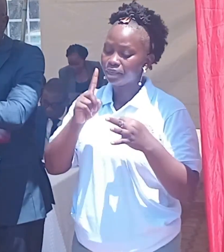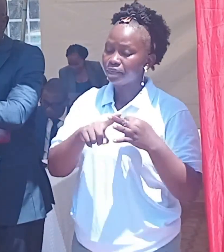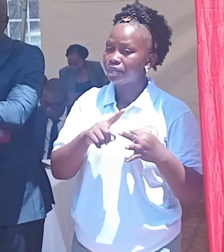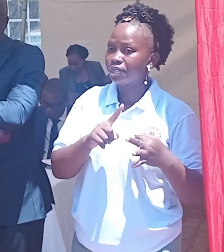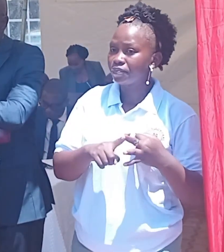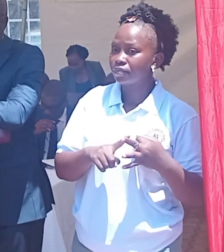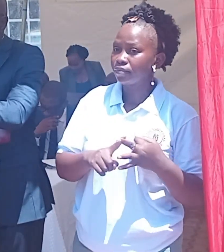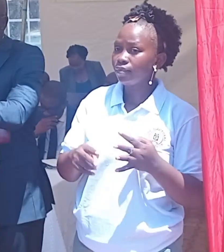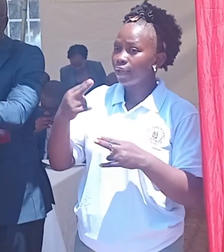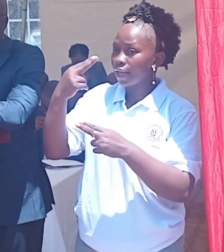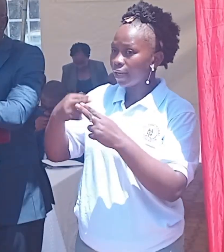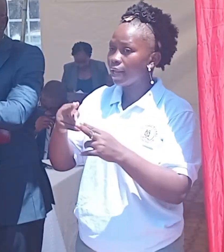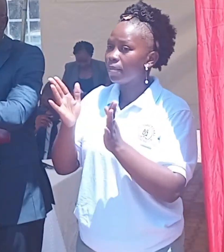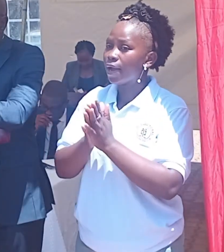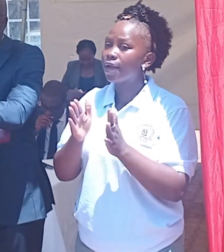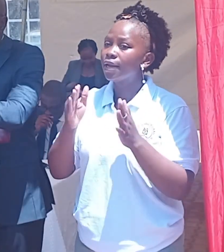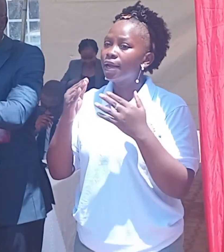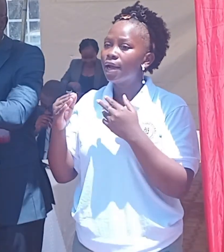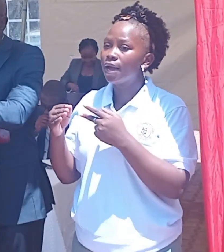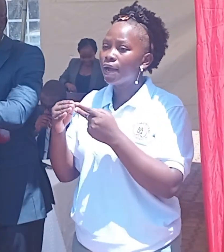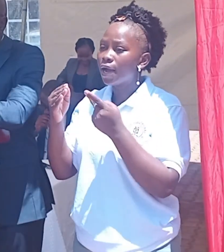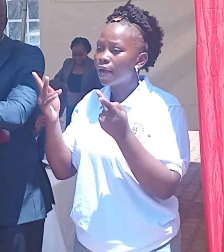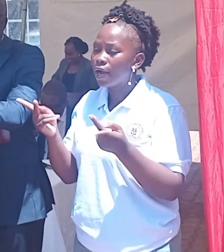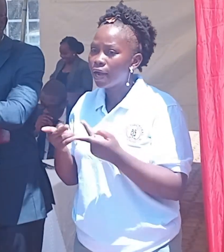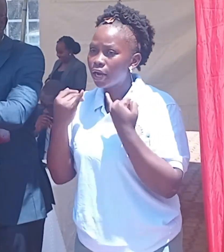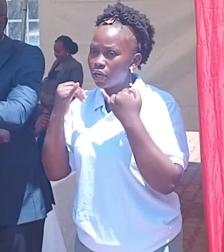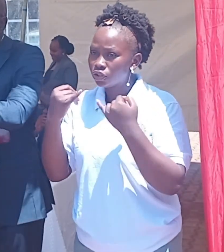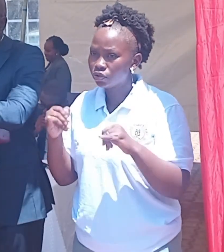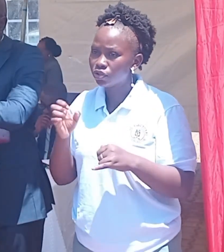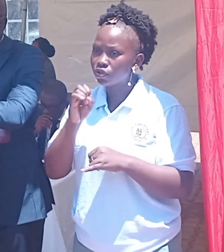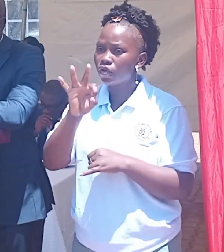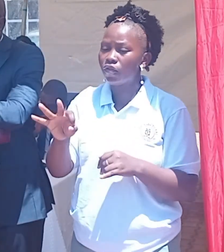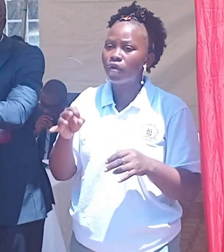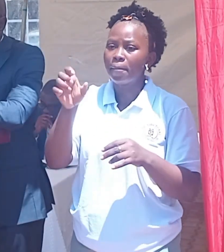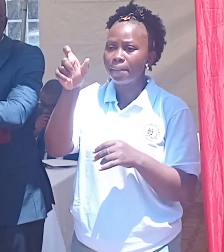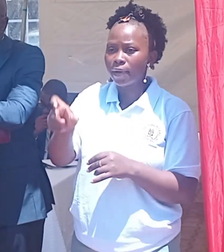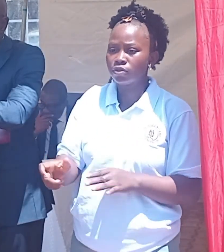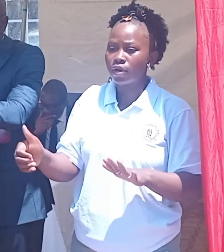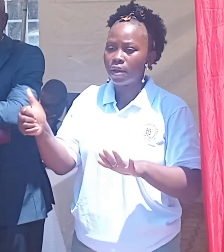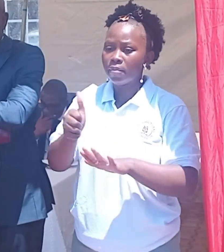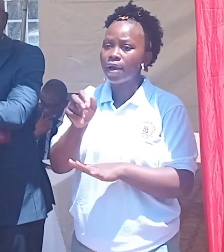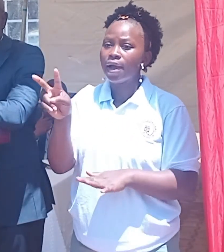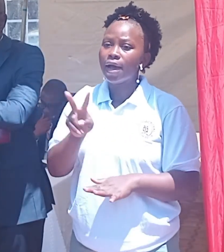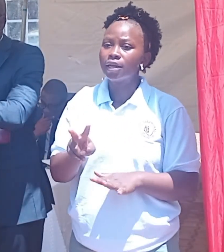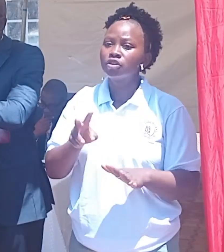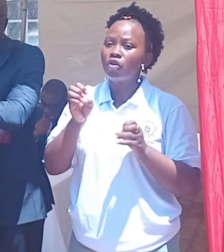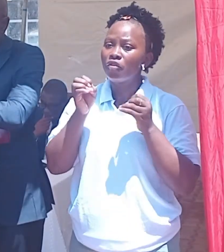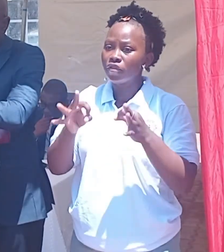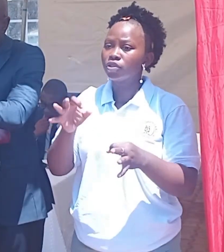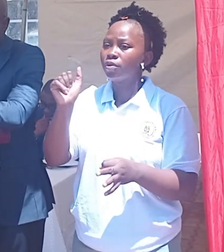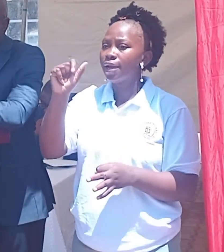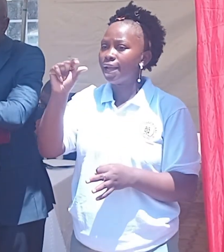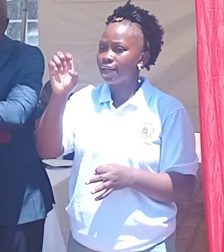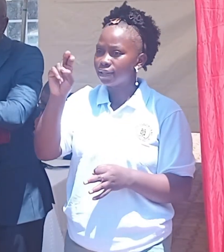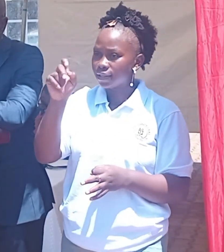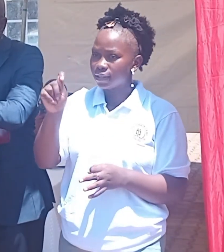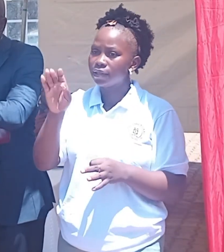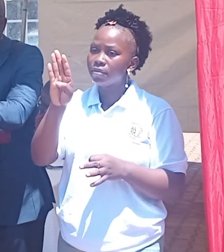3, the name and address of a person appointed as official agent by the person seeking nomination.